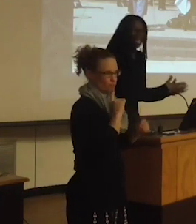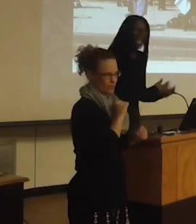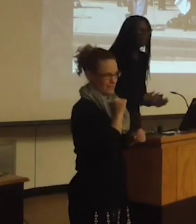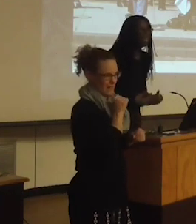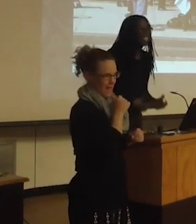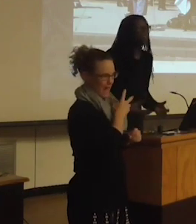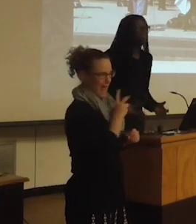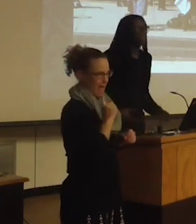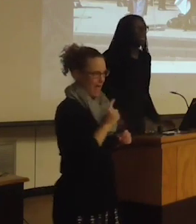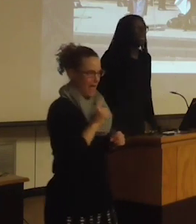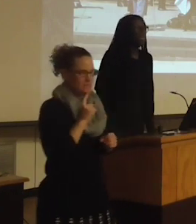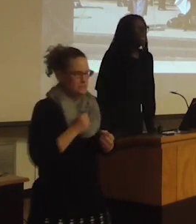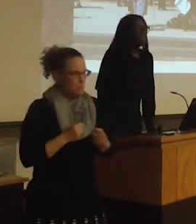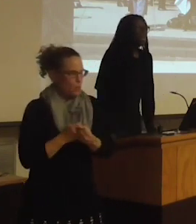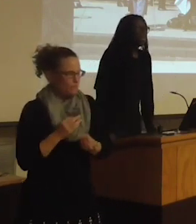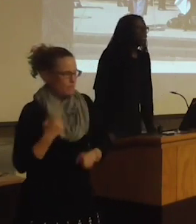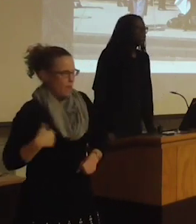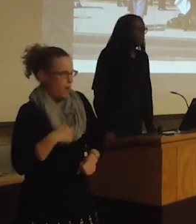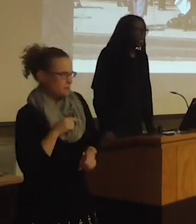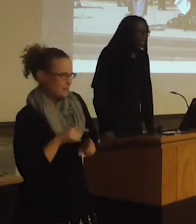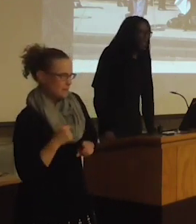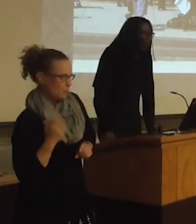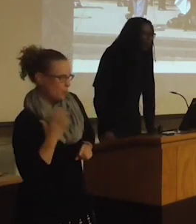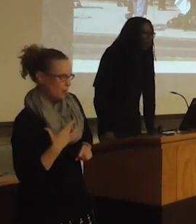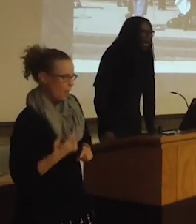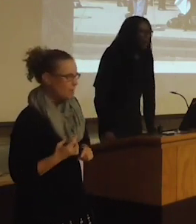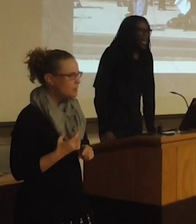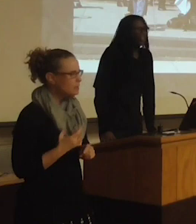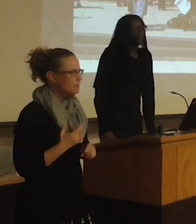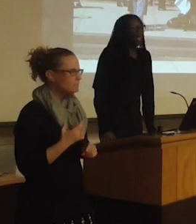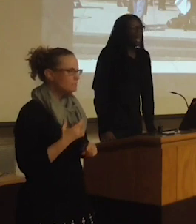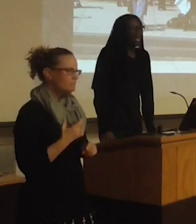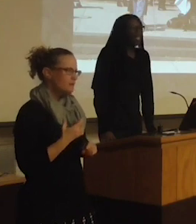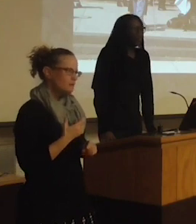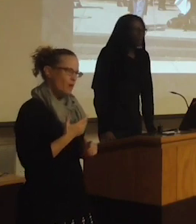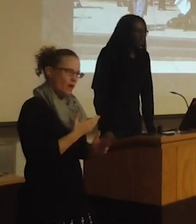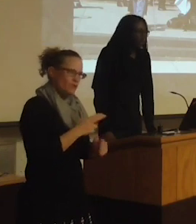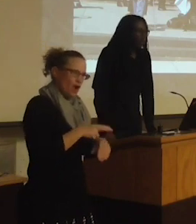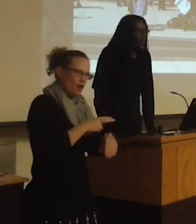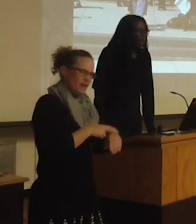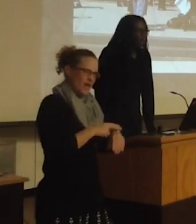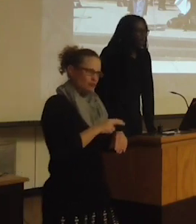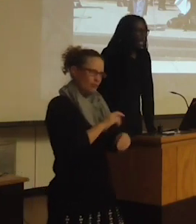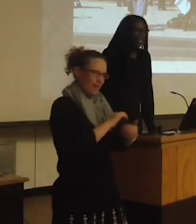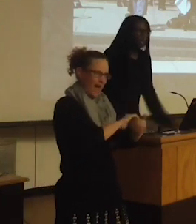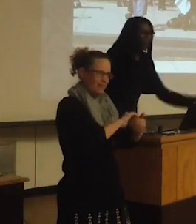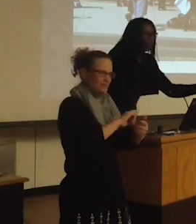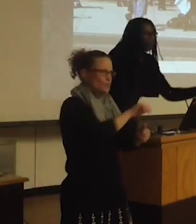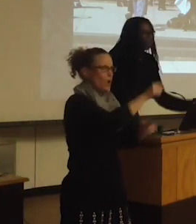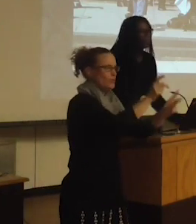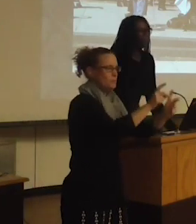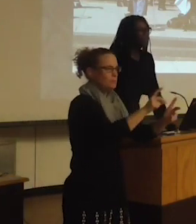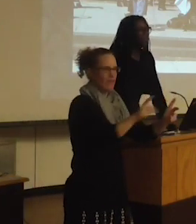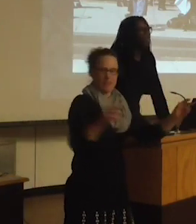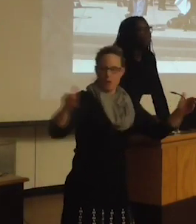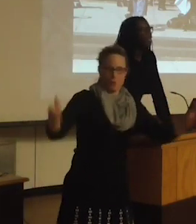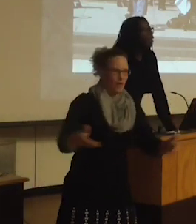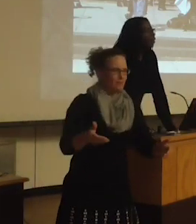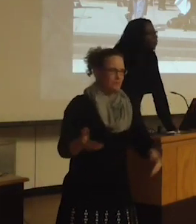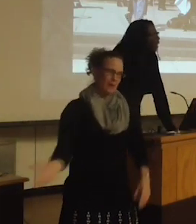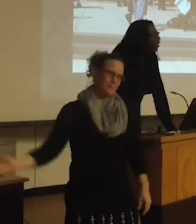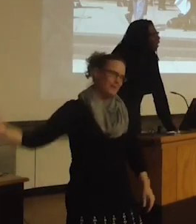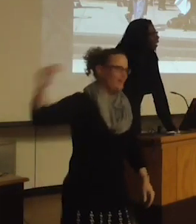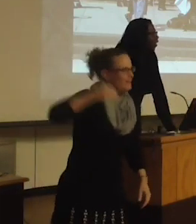in us as I would like them to be, like you just basically offer our natural allies up to people on the other side, and they welcome them with